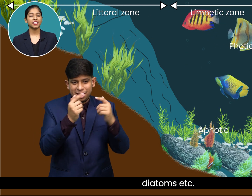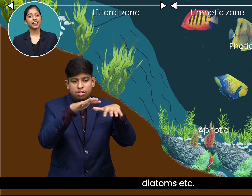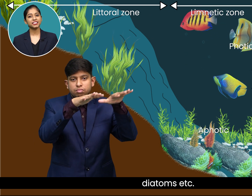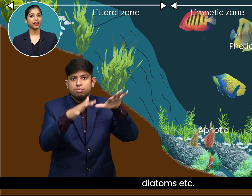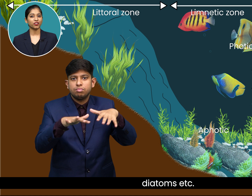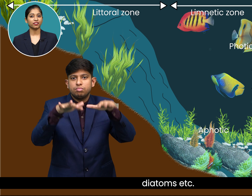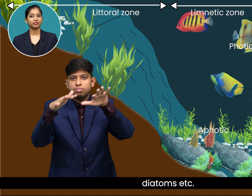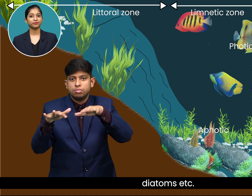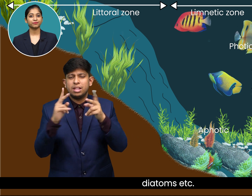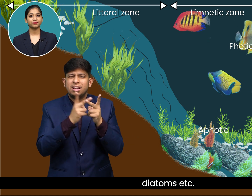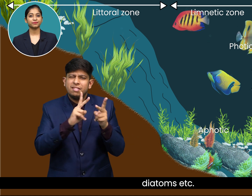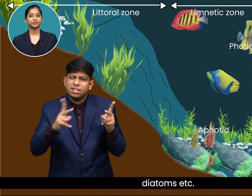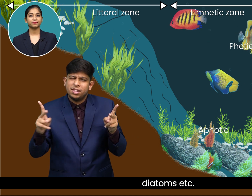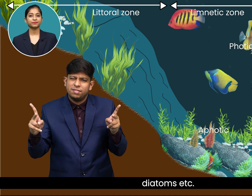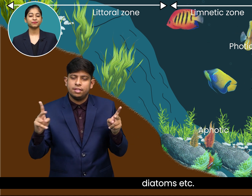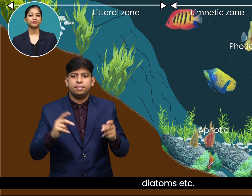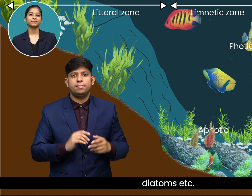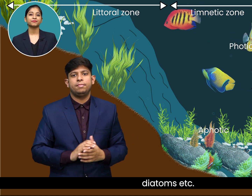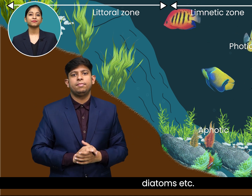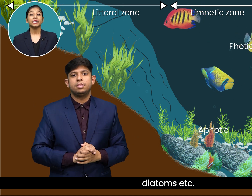diatoms, etc.